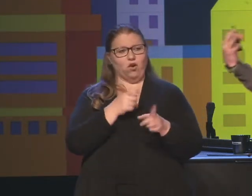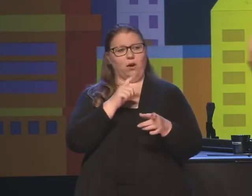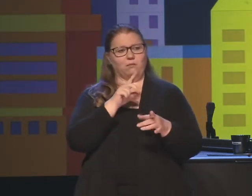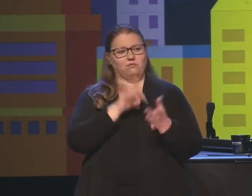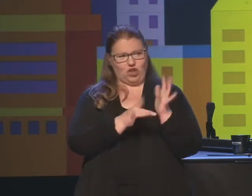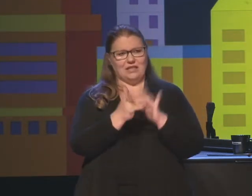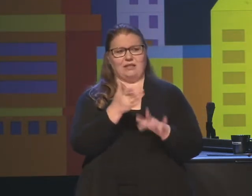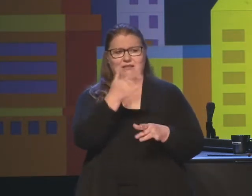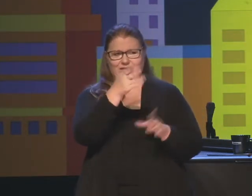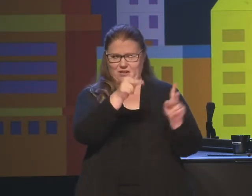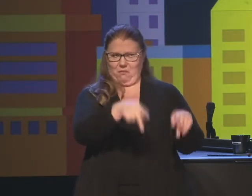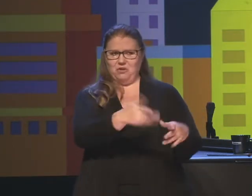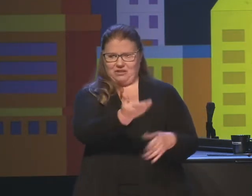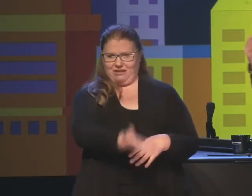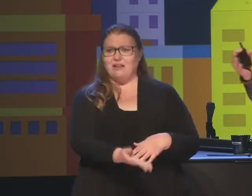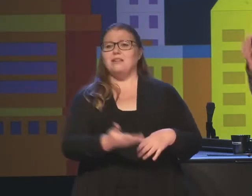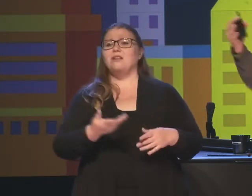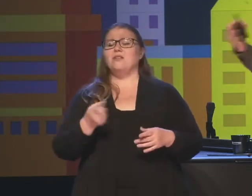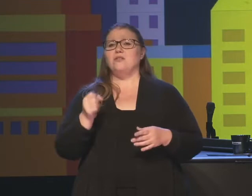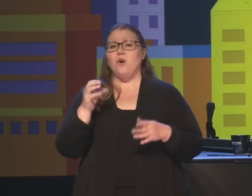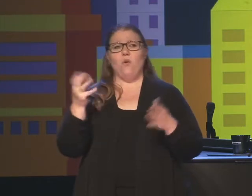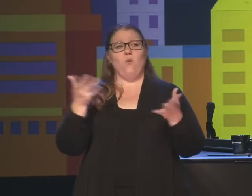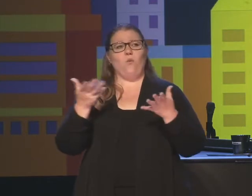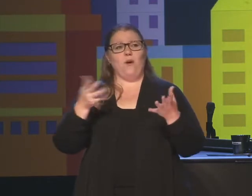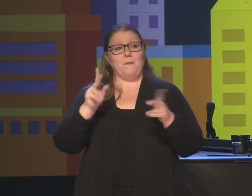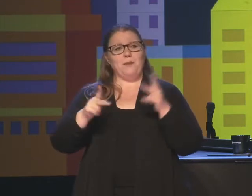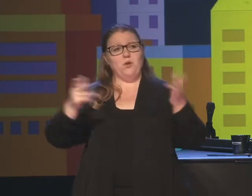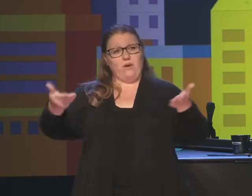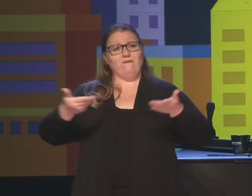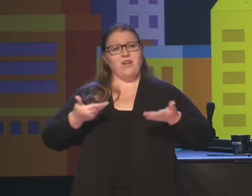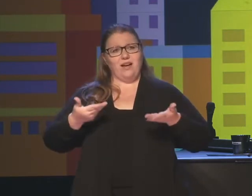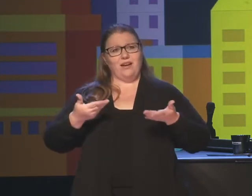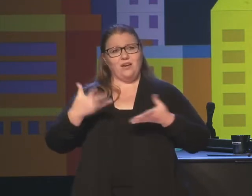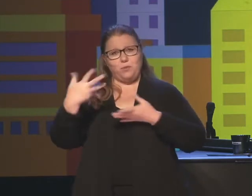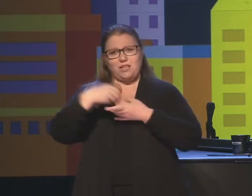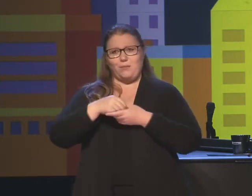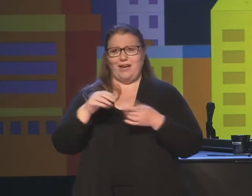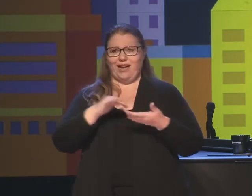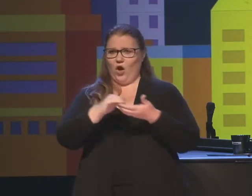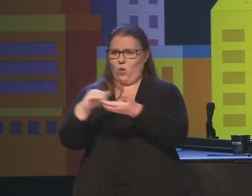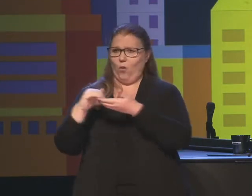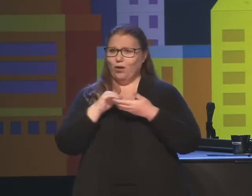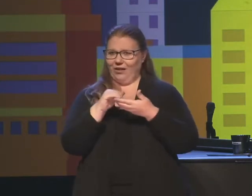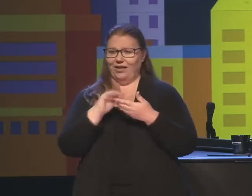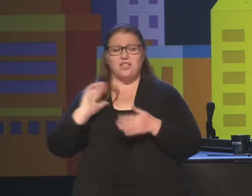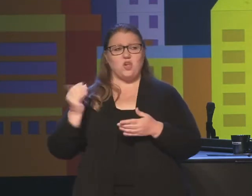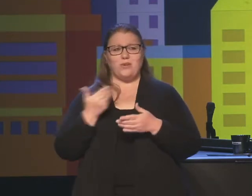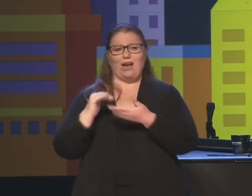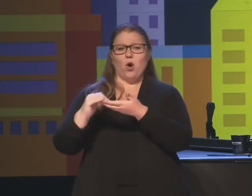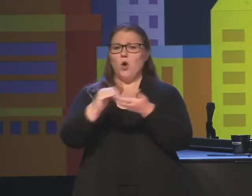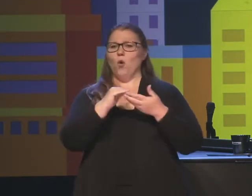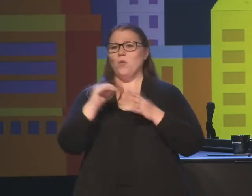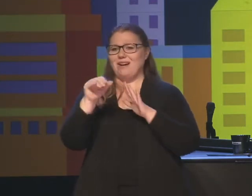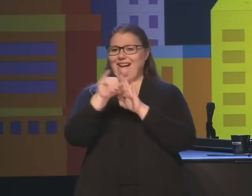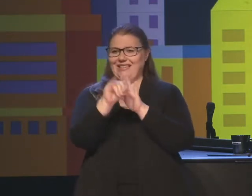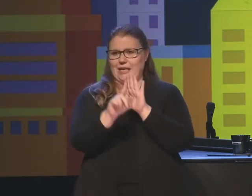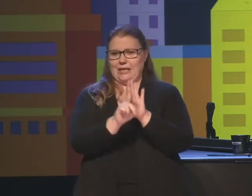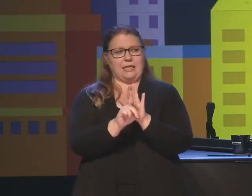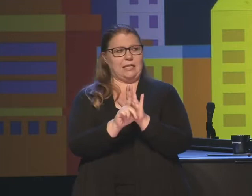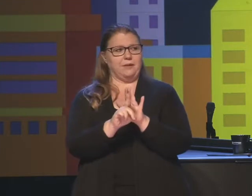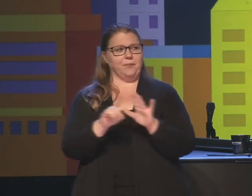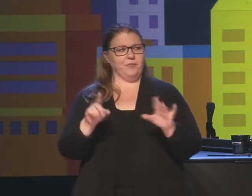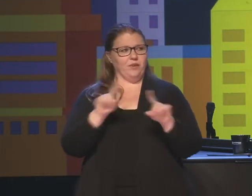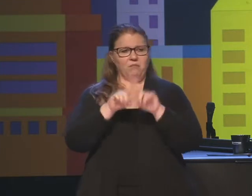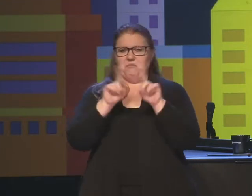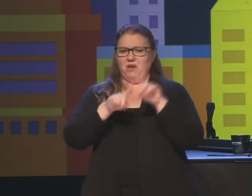we as a community are doing and what people are invited to participate in corporately. So it's our corporate identity. And it's all these